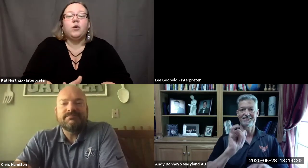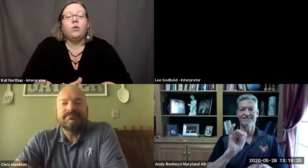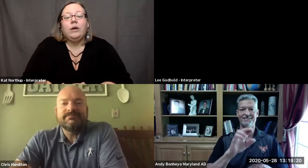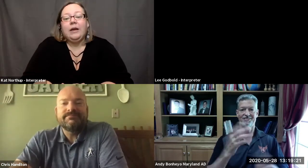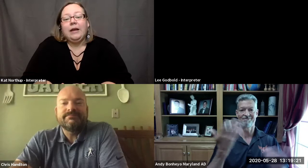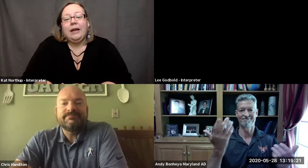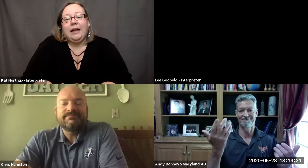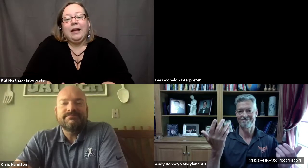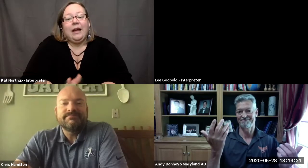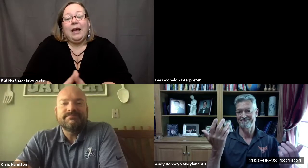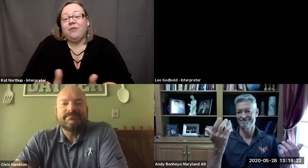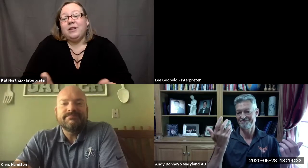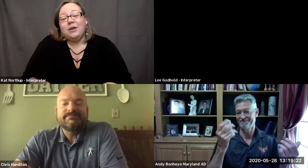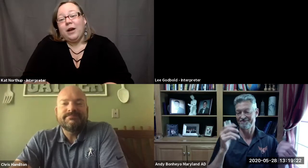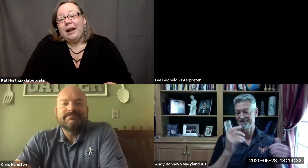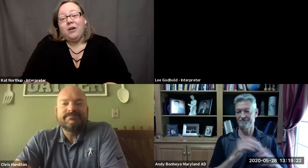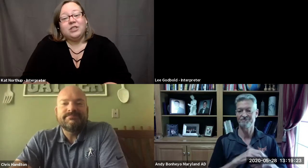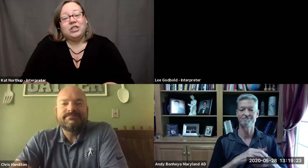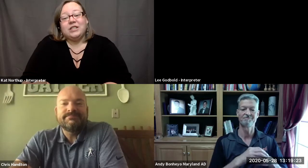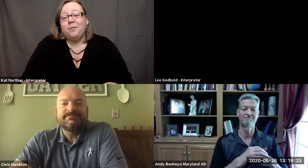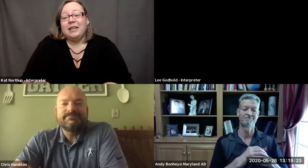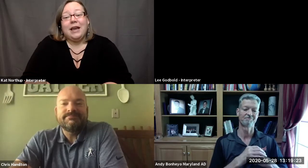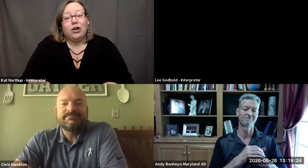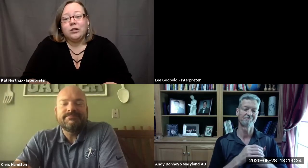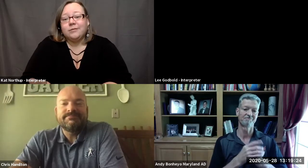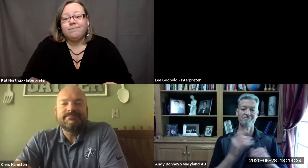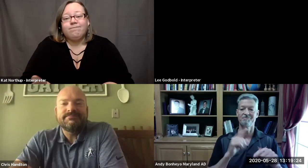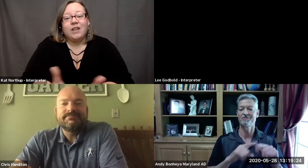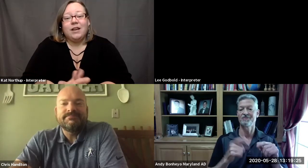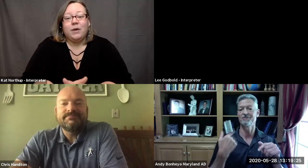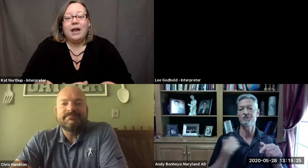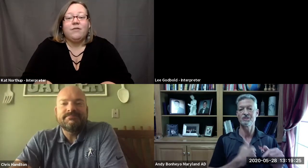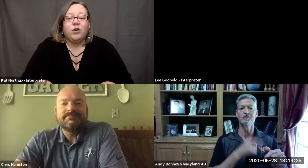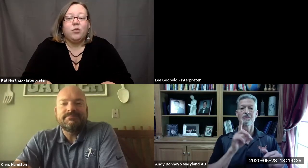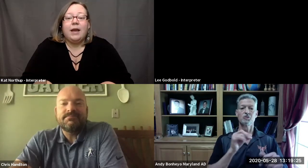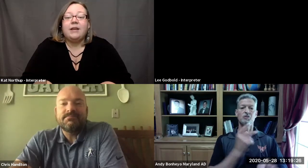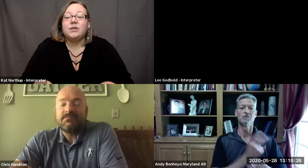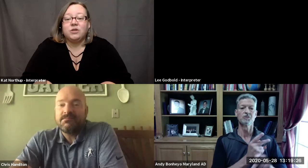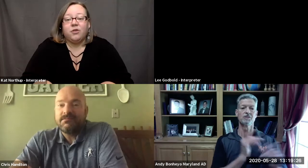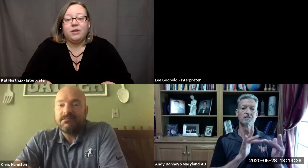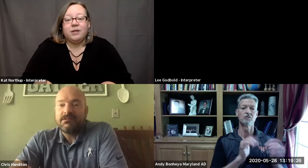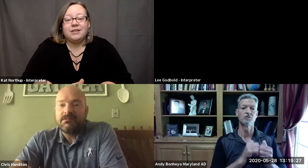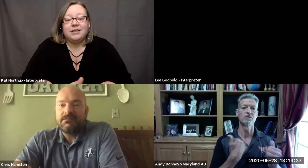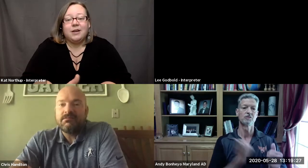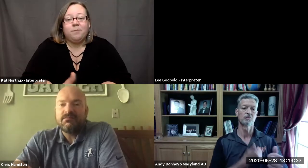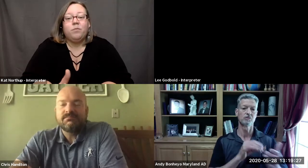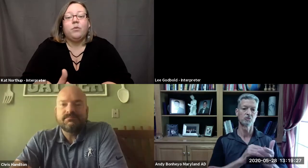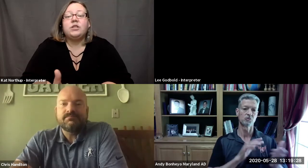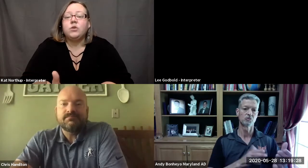so everything right now is just up in the air, and we have no answers for them at this time. But we do keep